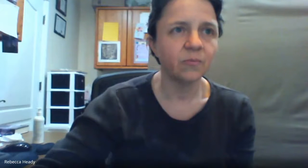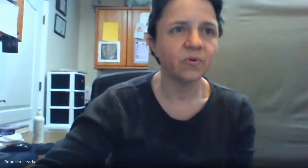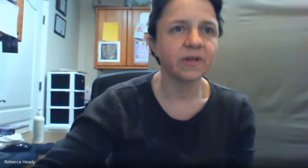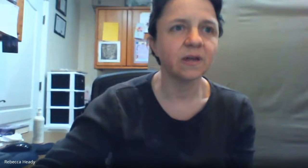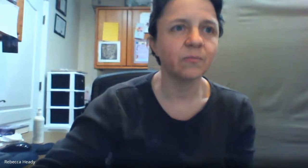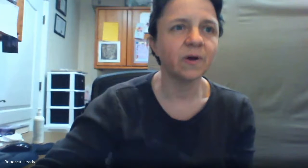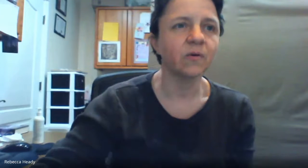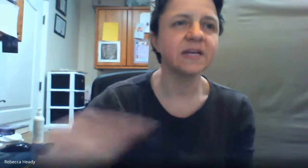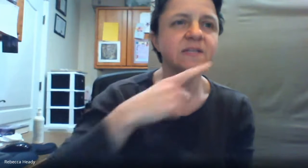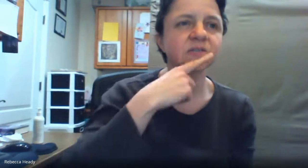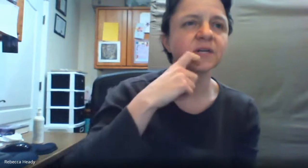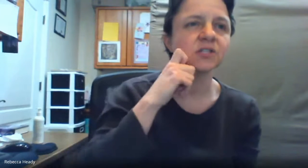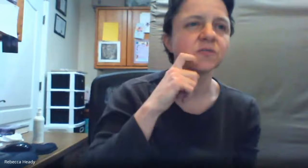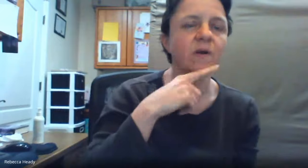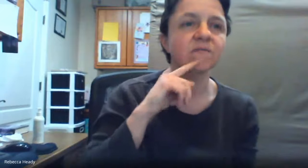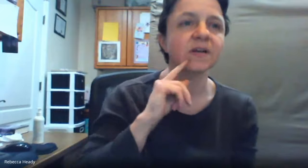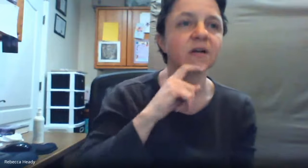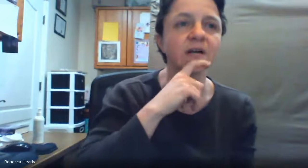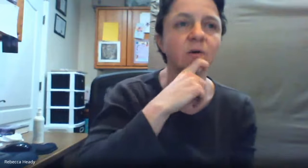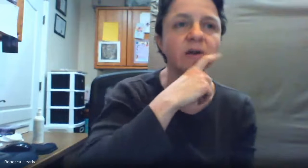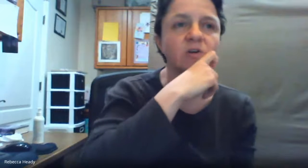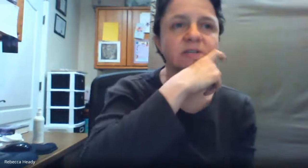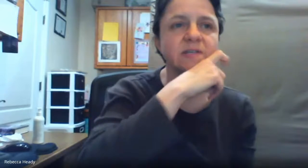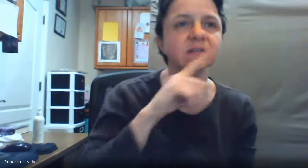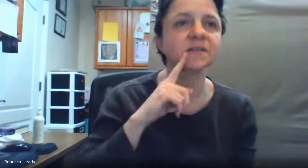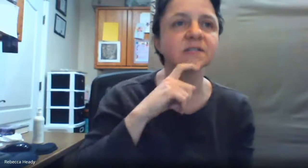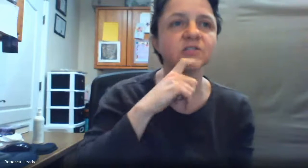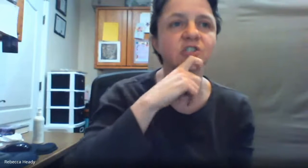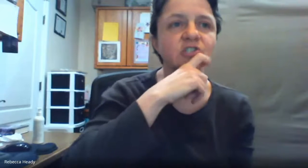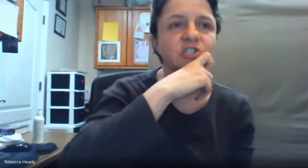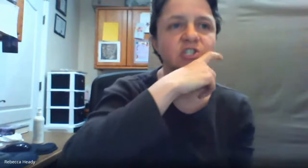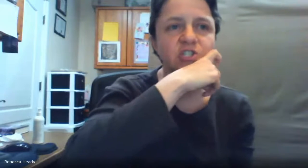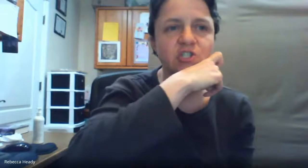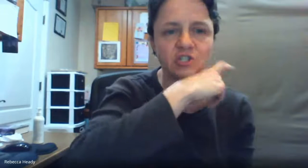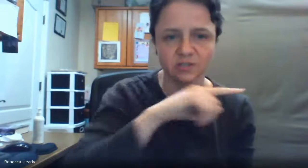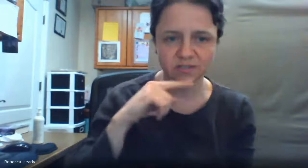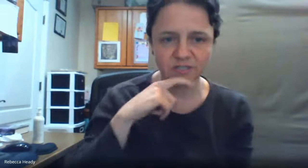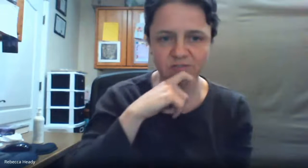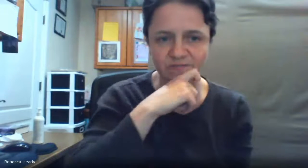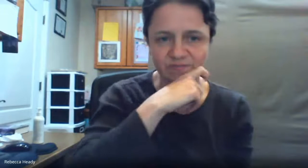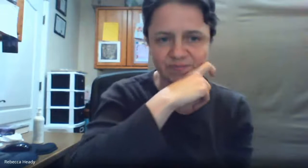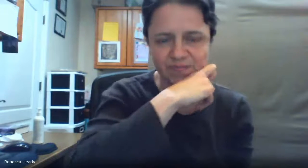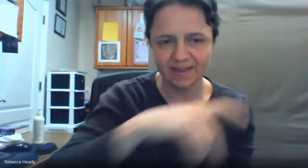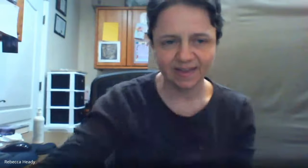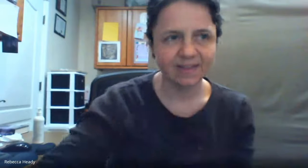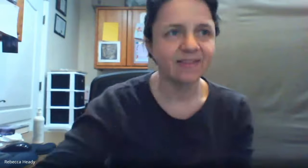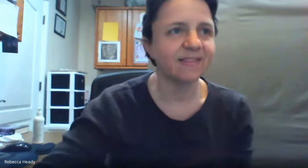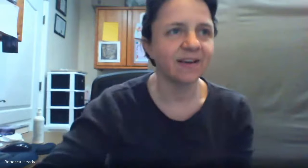I'm pulling it up. Oh, he's doing just one finger and going across like this. Cereal. I